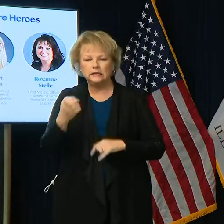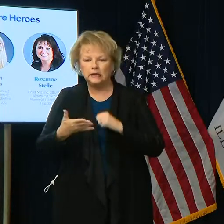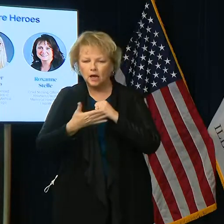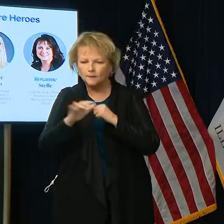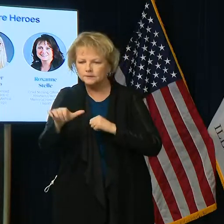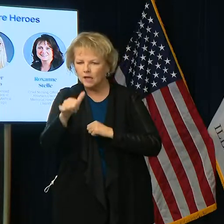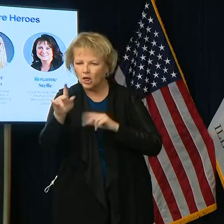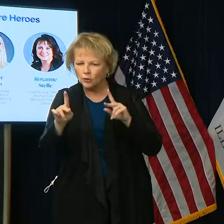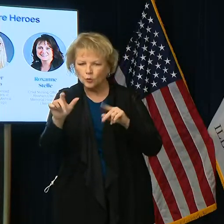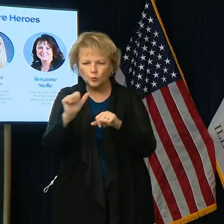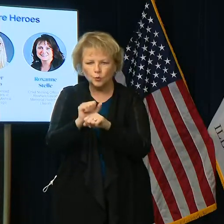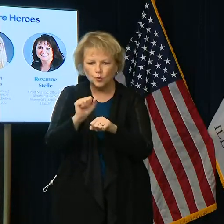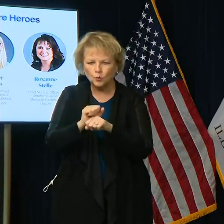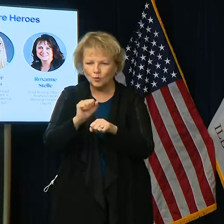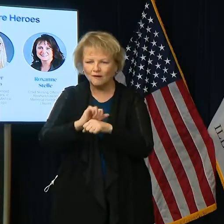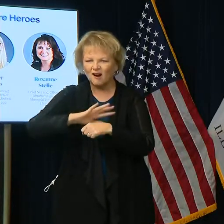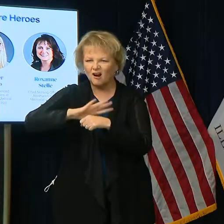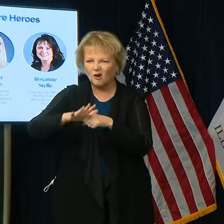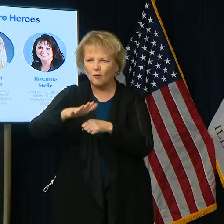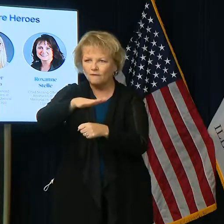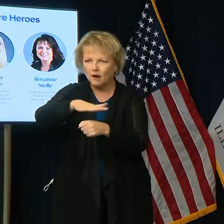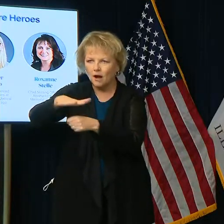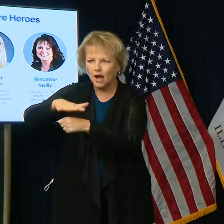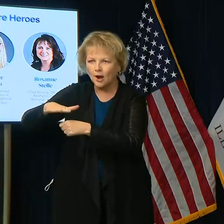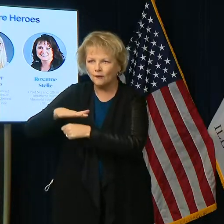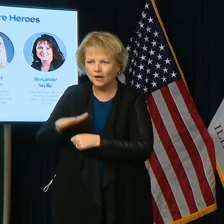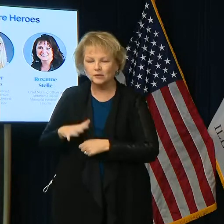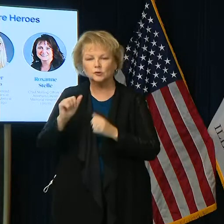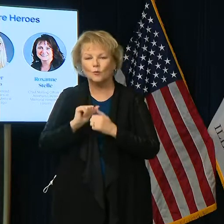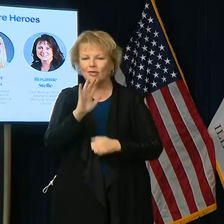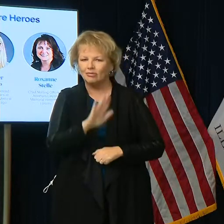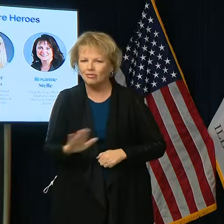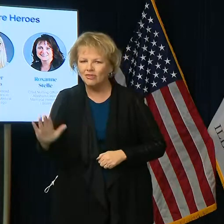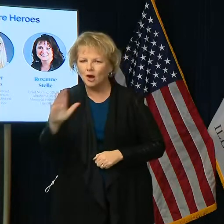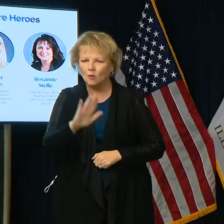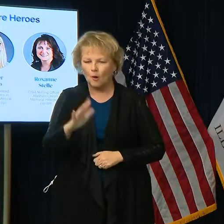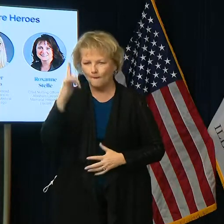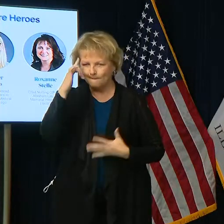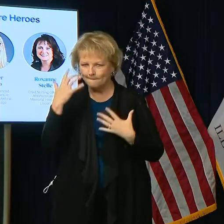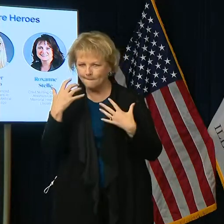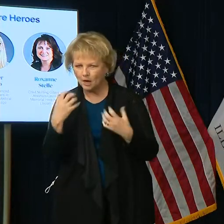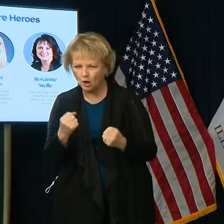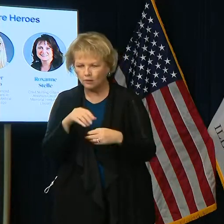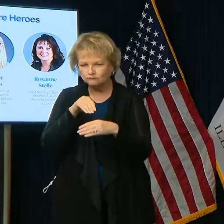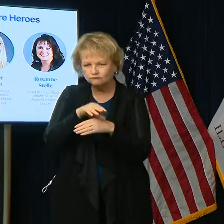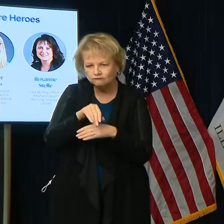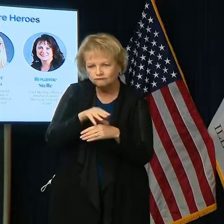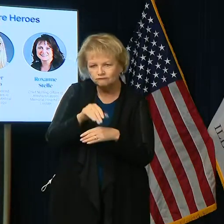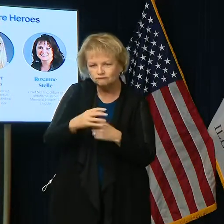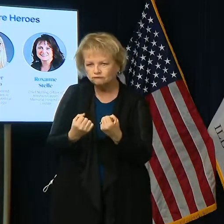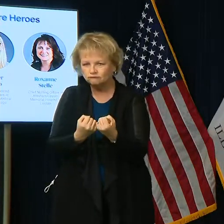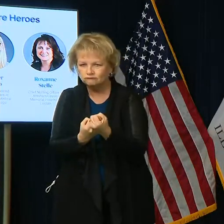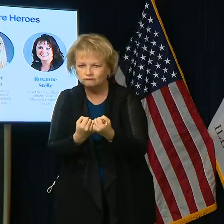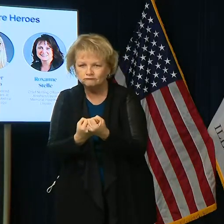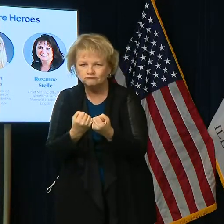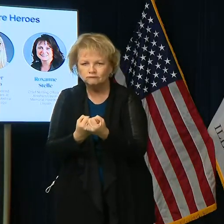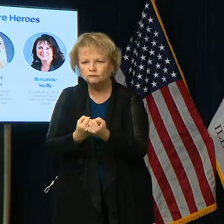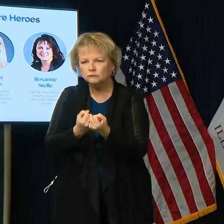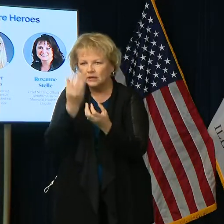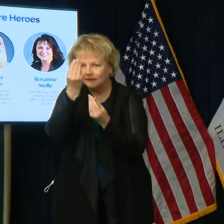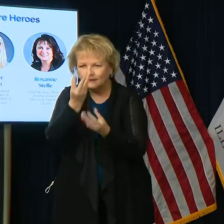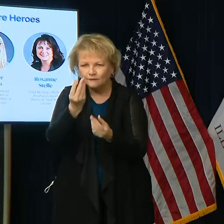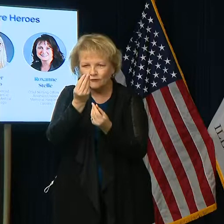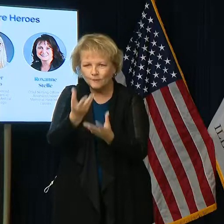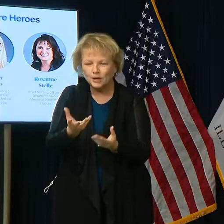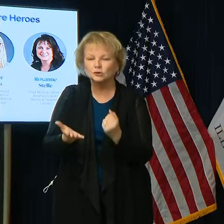frontline workers in the COVID-positive units through their own mental wellness, providing resources and